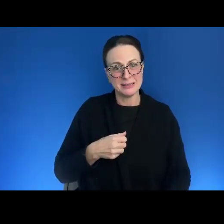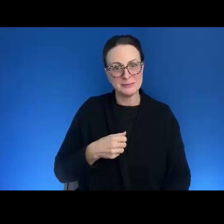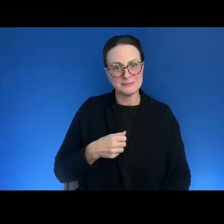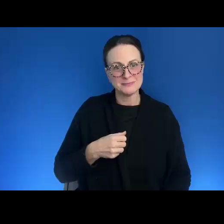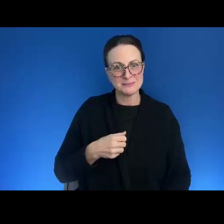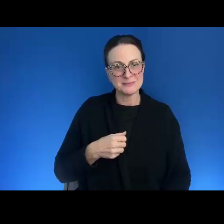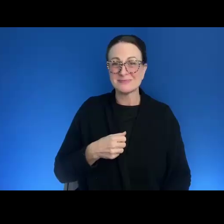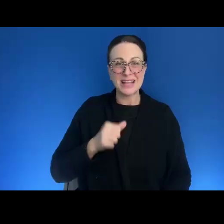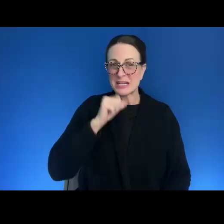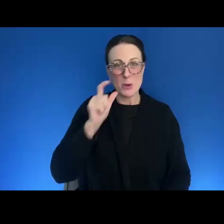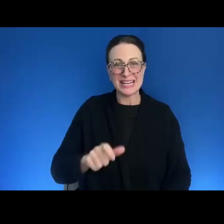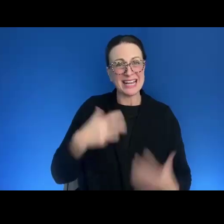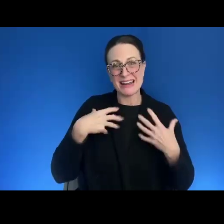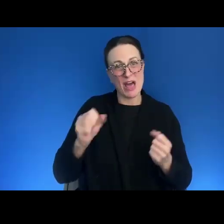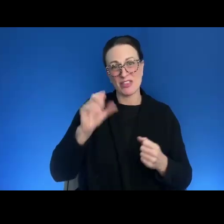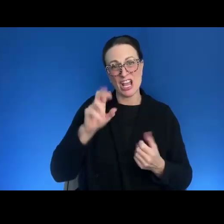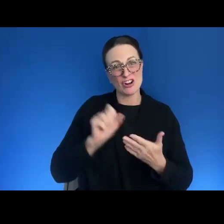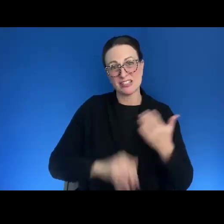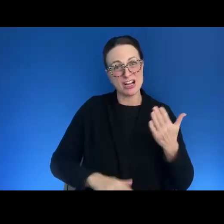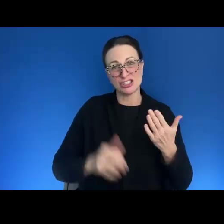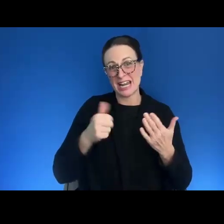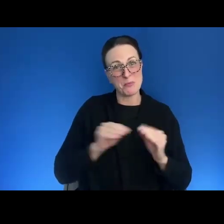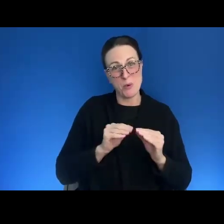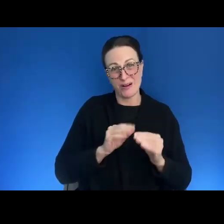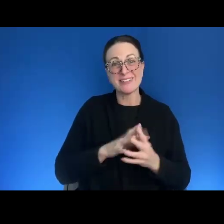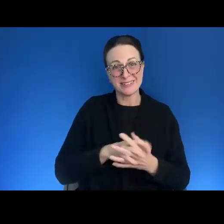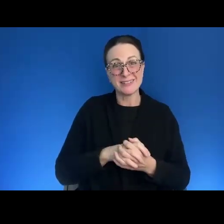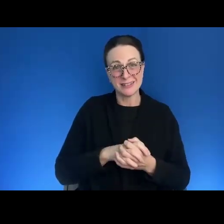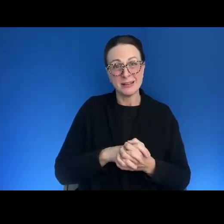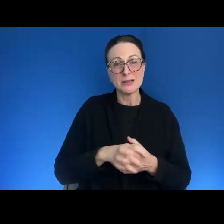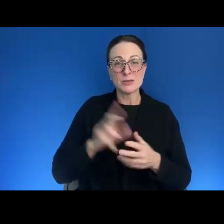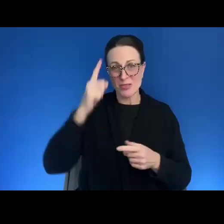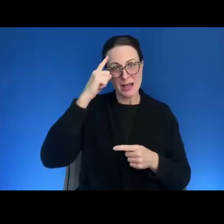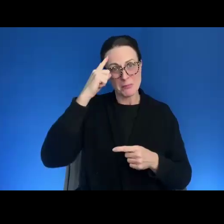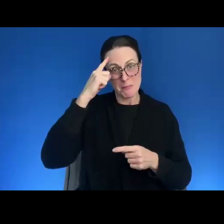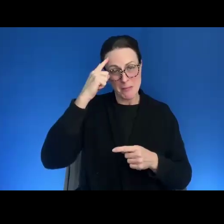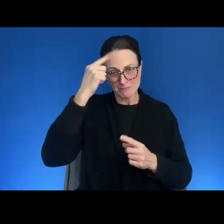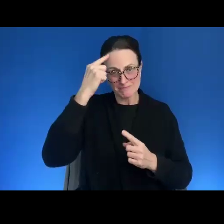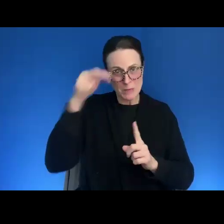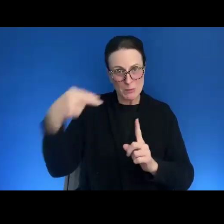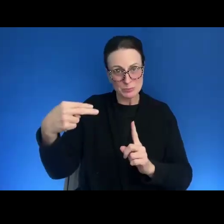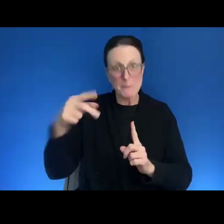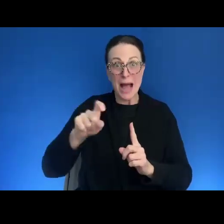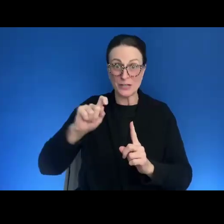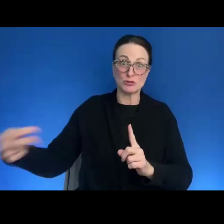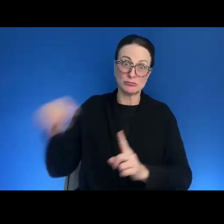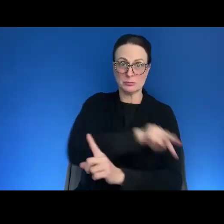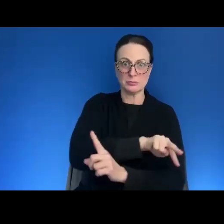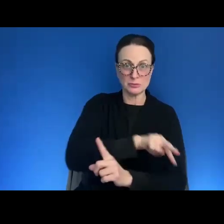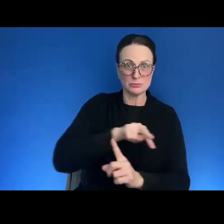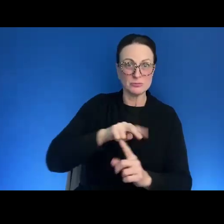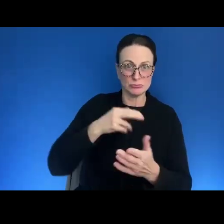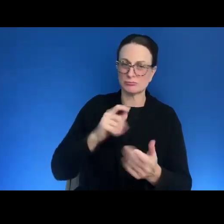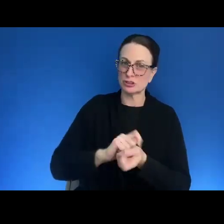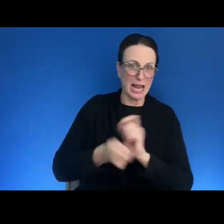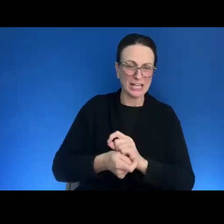the health care deduction anymore. So it was a mindset that I had to change, actually, from spending all this time